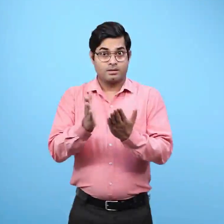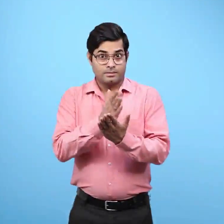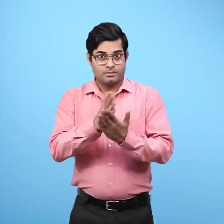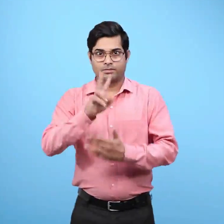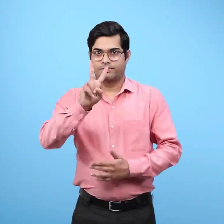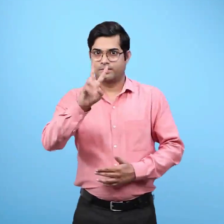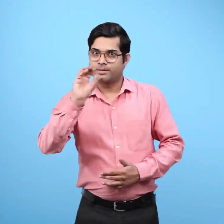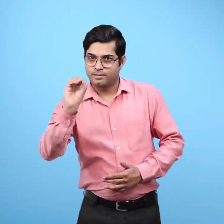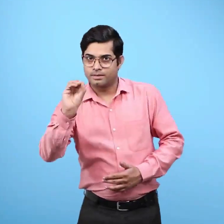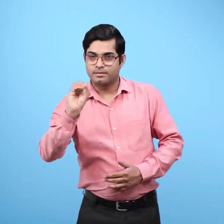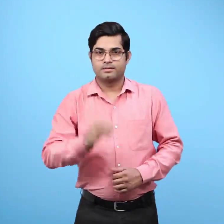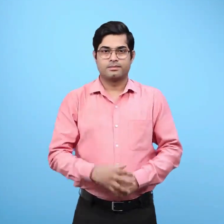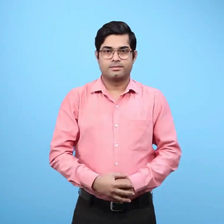Page 20.